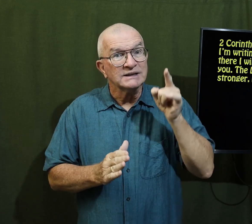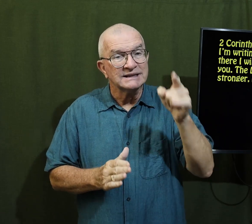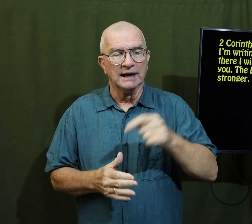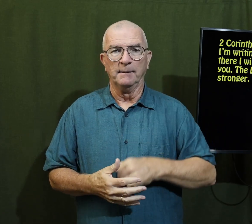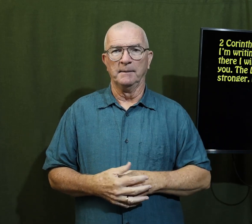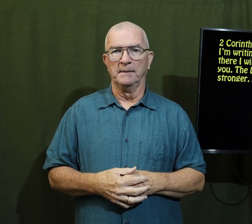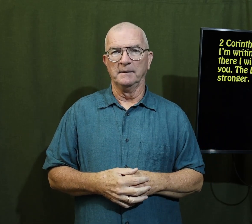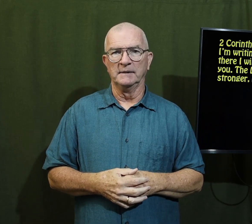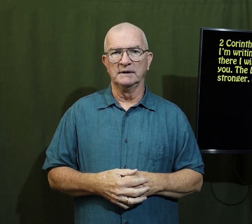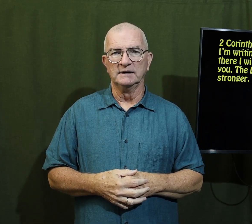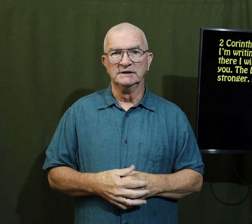right